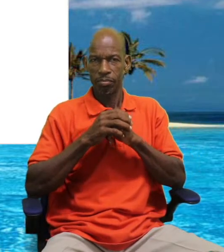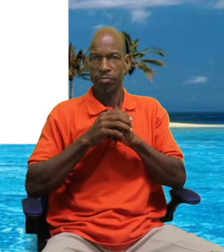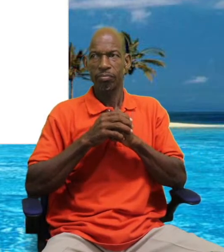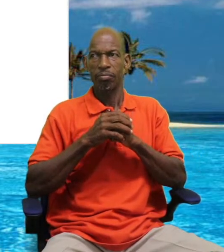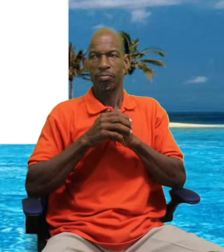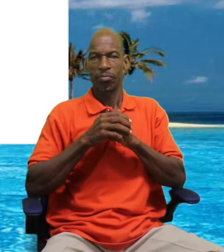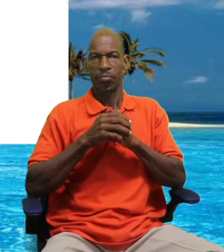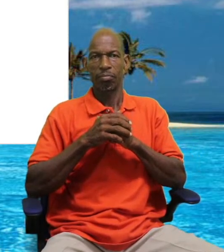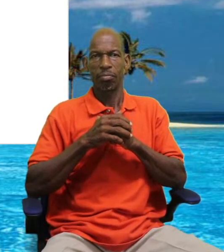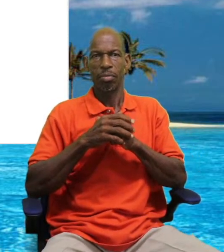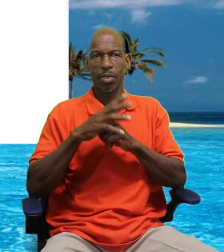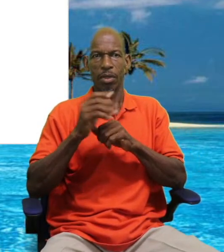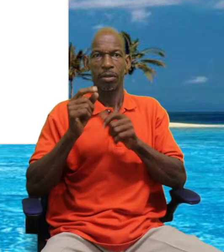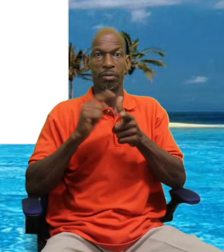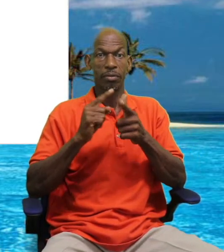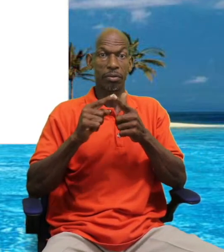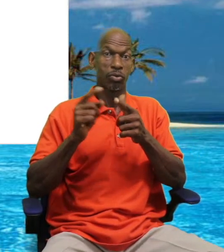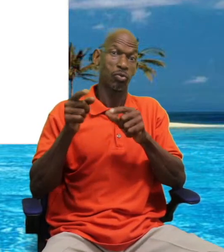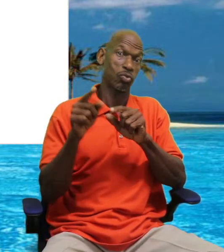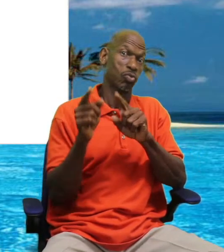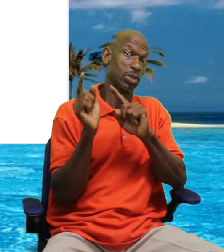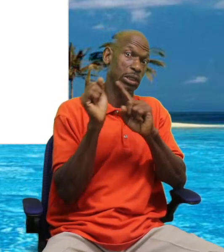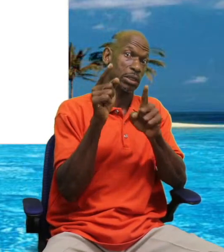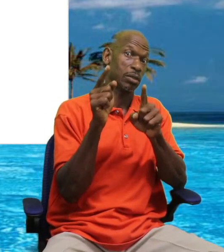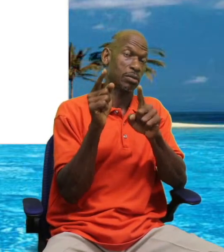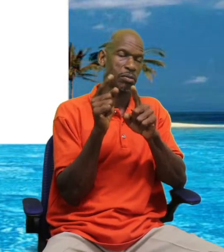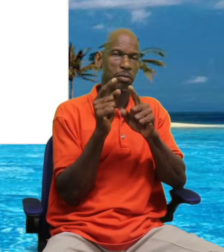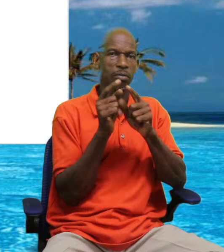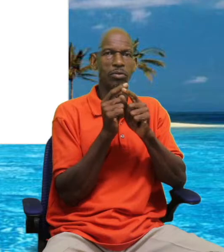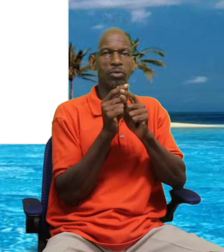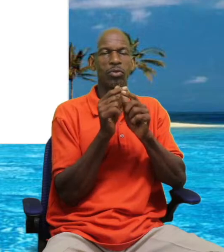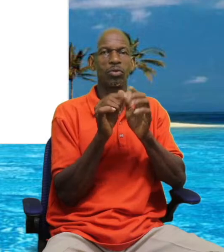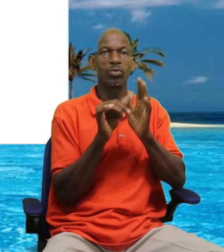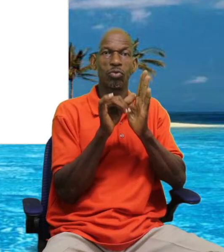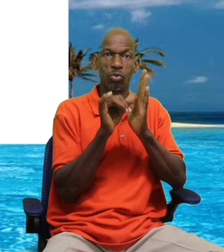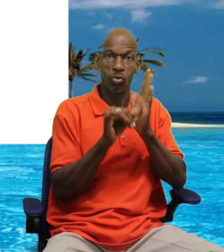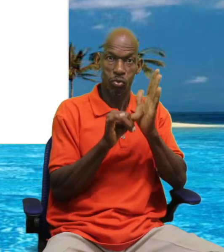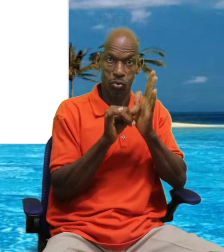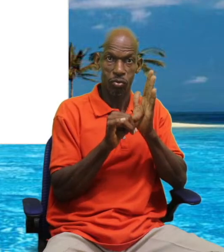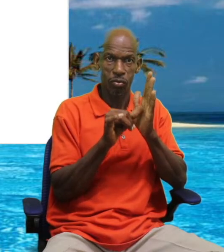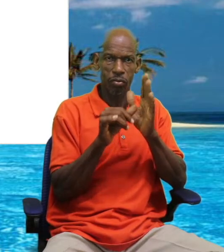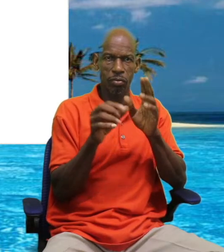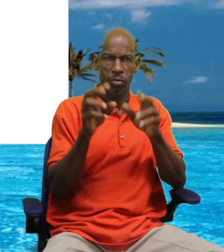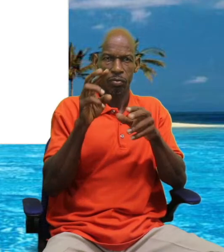our videos posted there. But to access it, you need to go on our website,